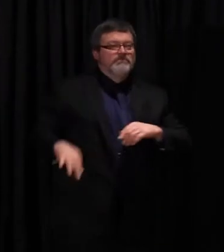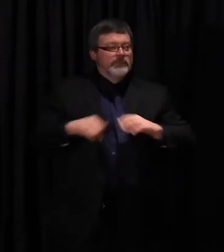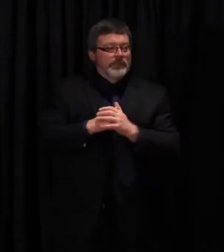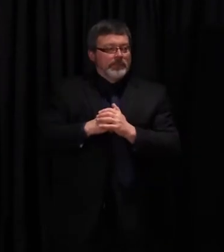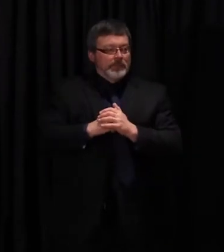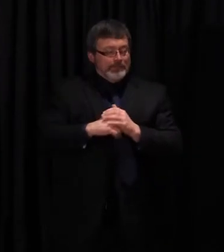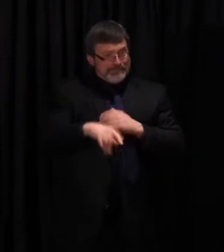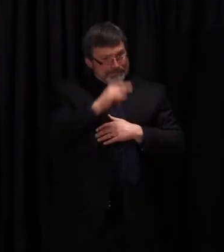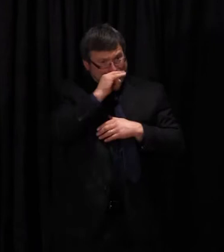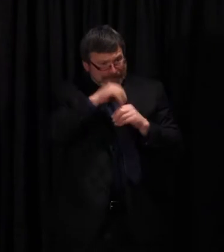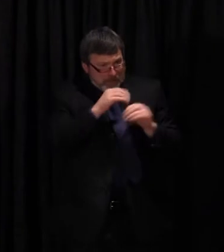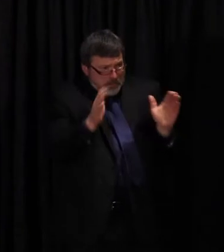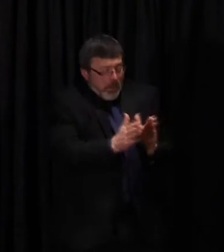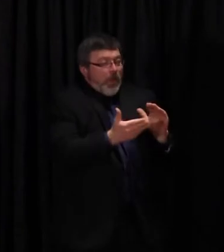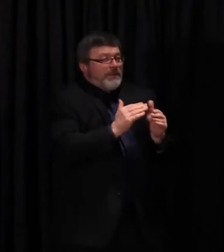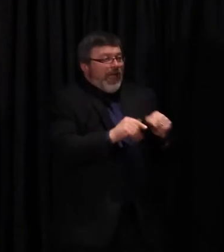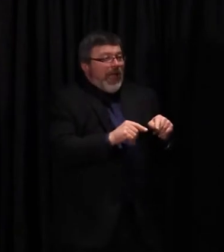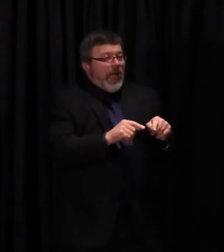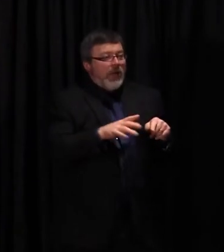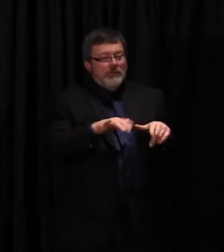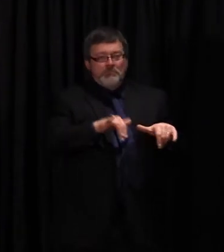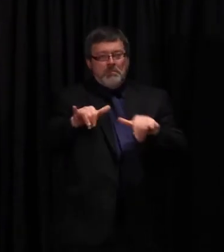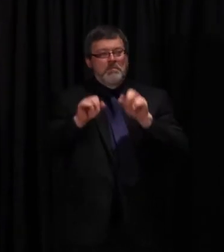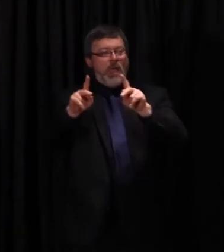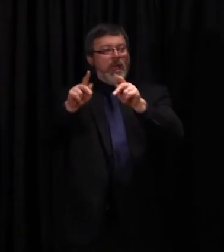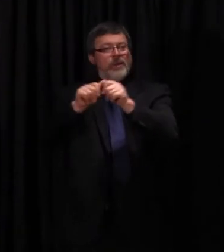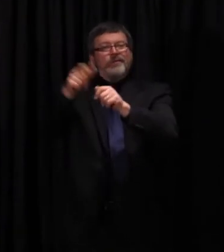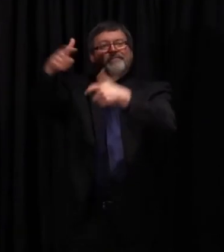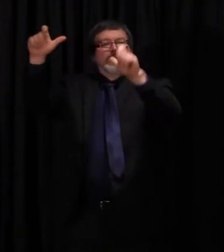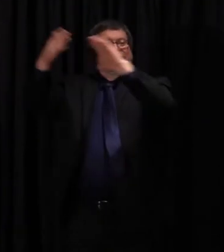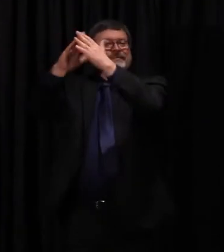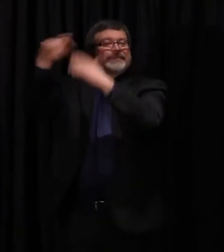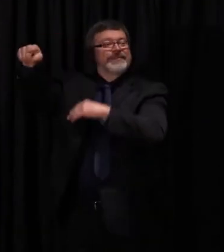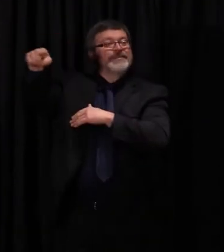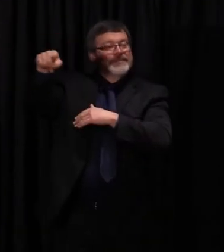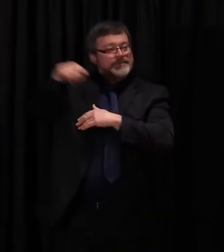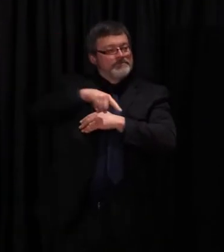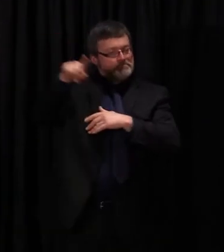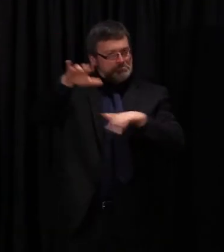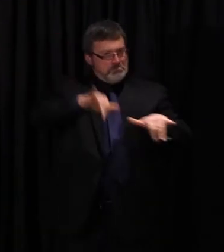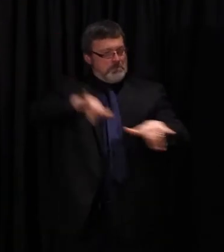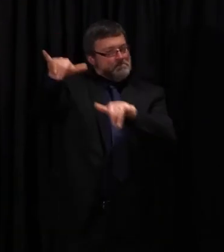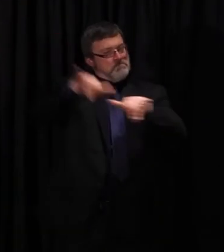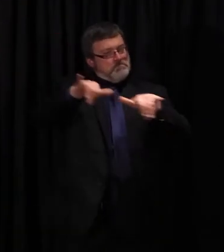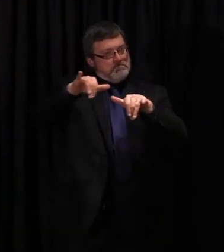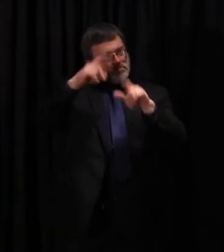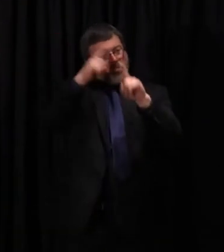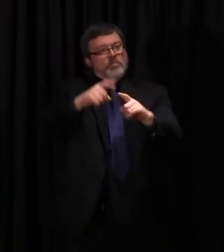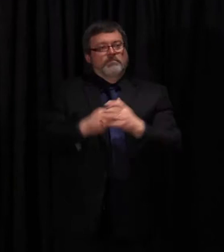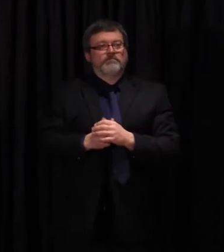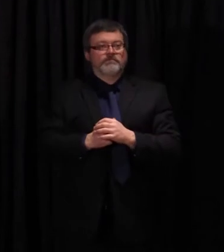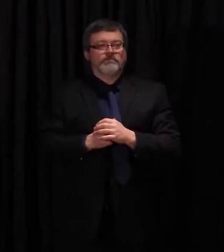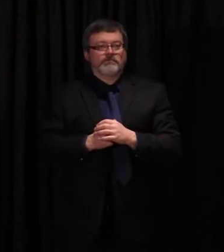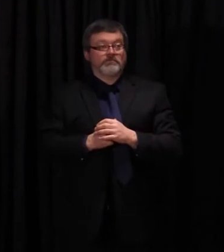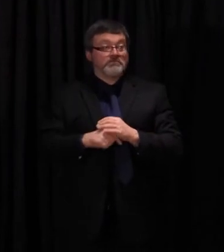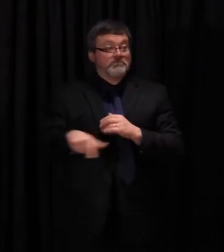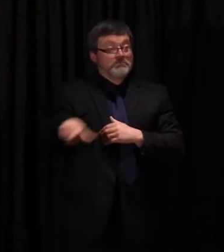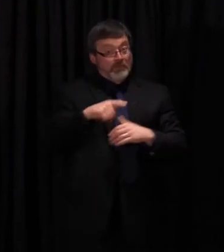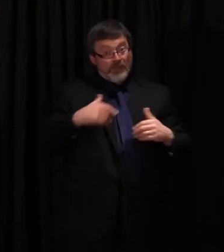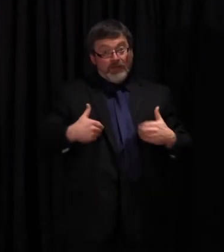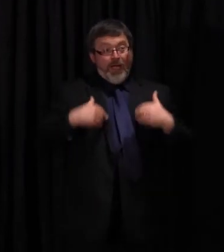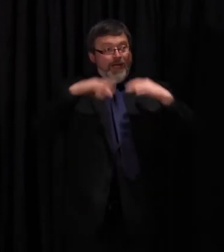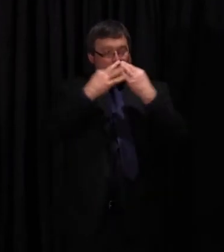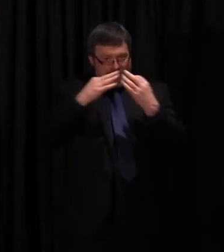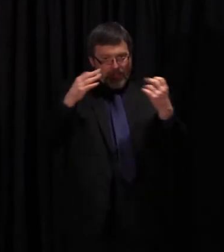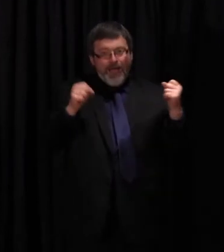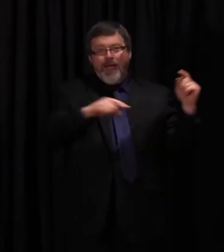as many opportunities as kids in the largest. Where young families can afford to enjoy all our state has to